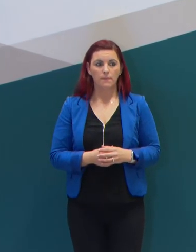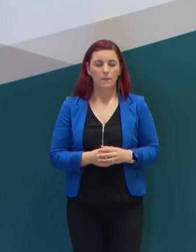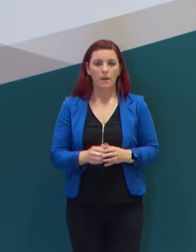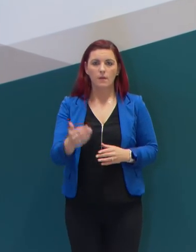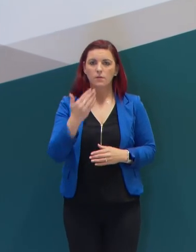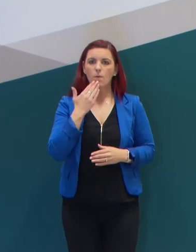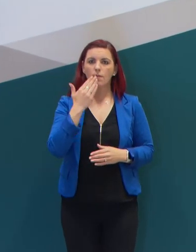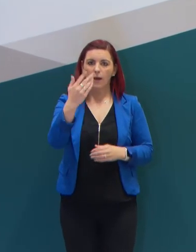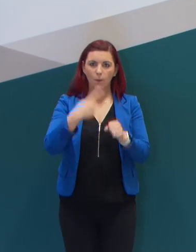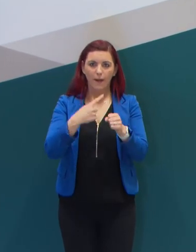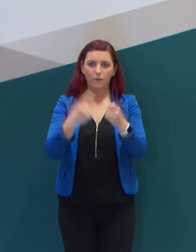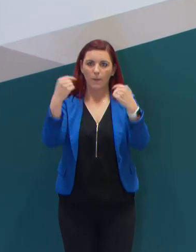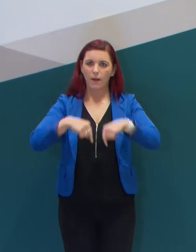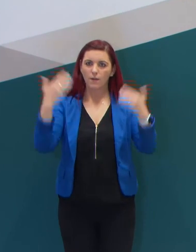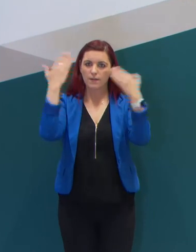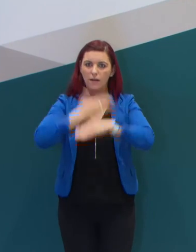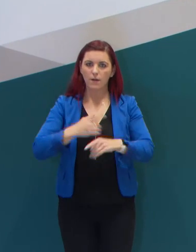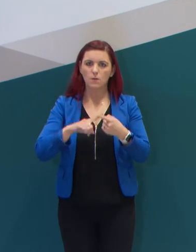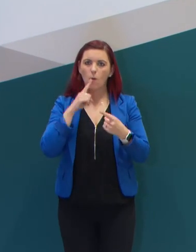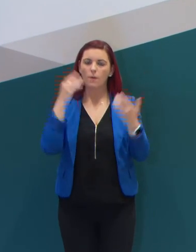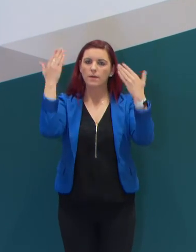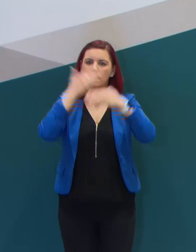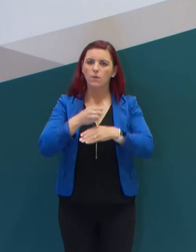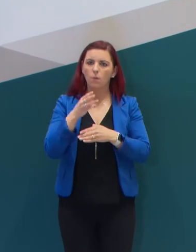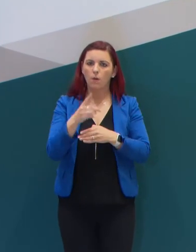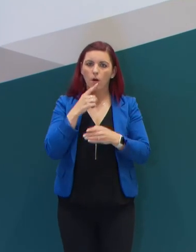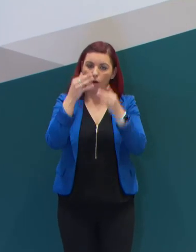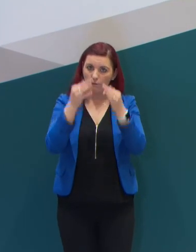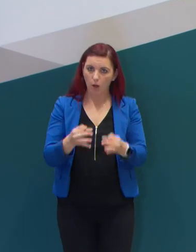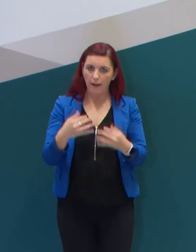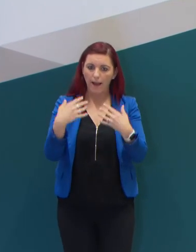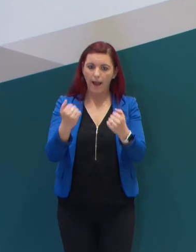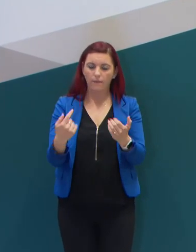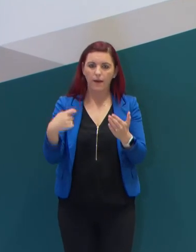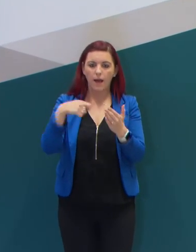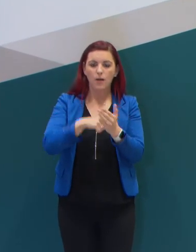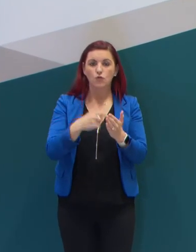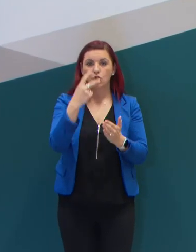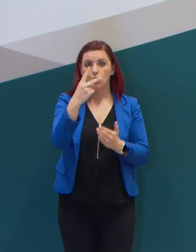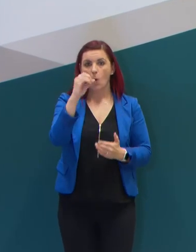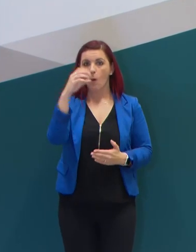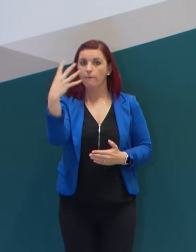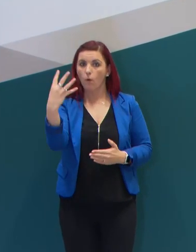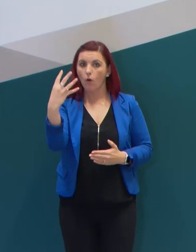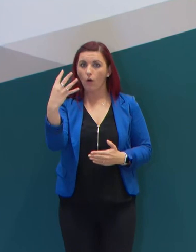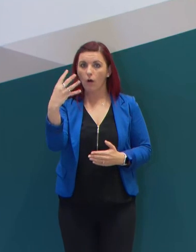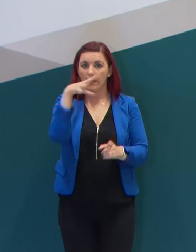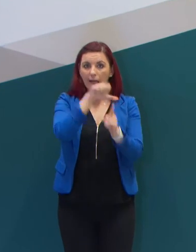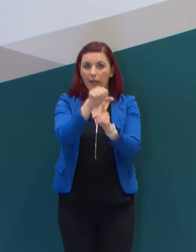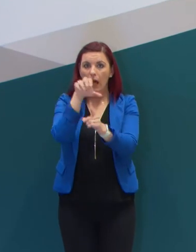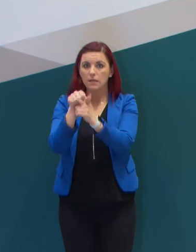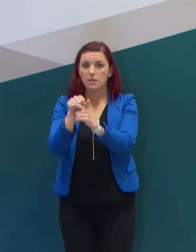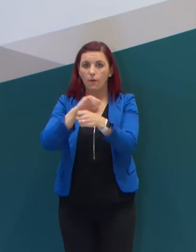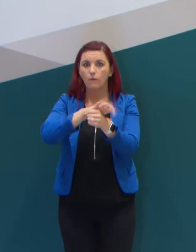Thank you as always for being here. This evening we are confirming that we have an additional 204 cases of